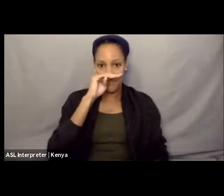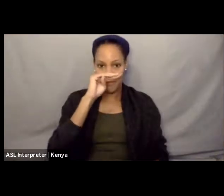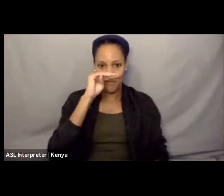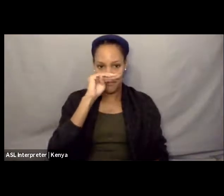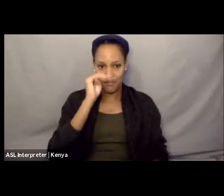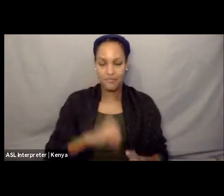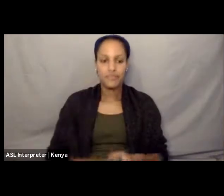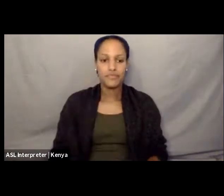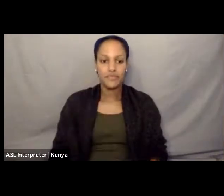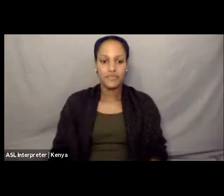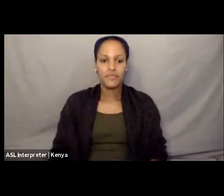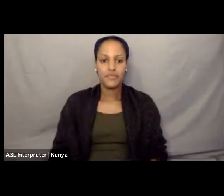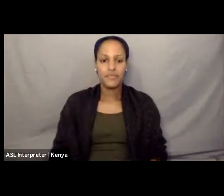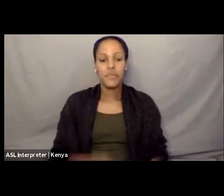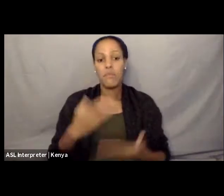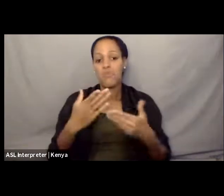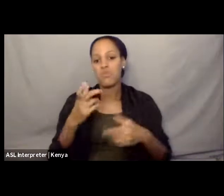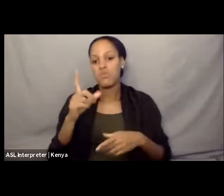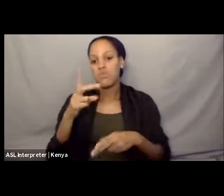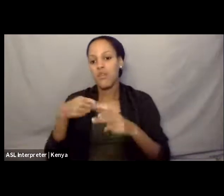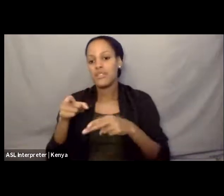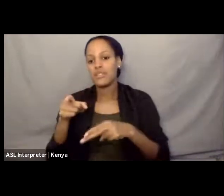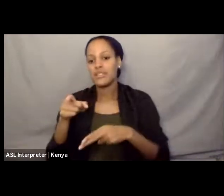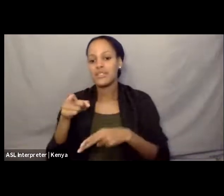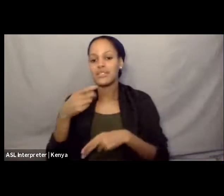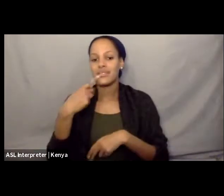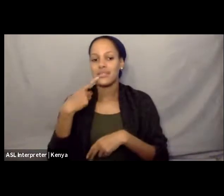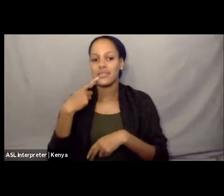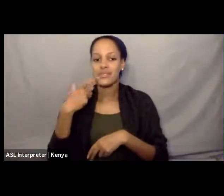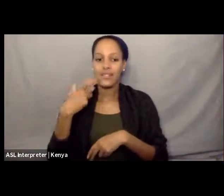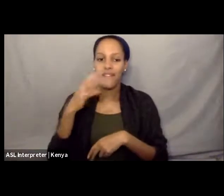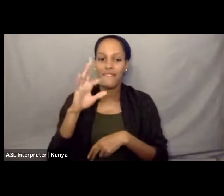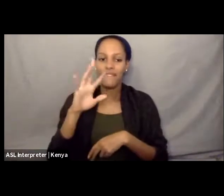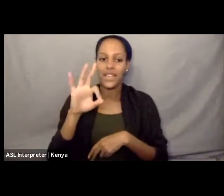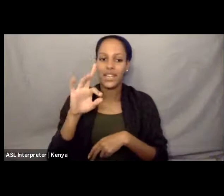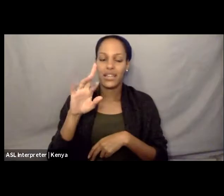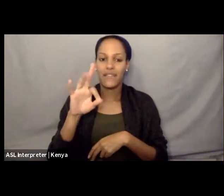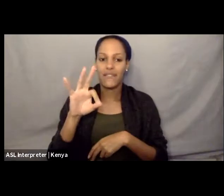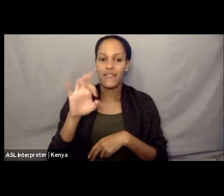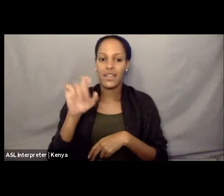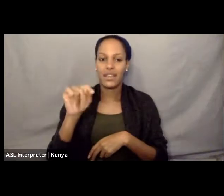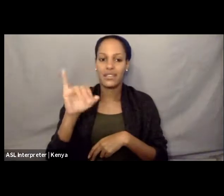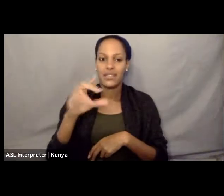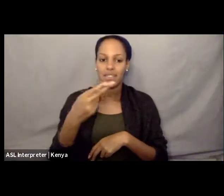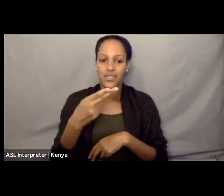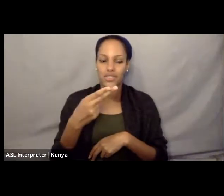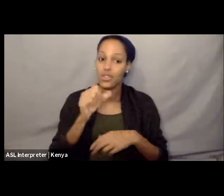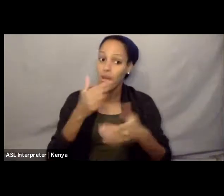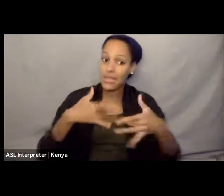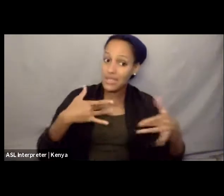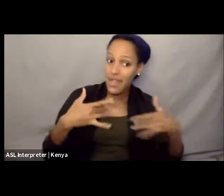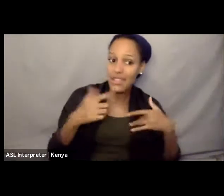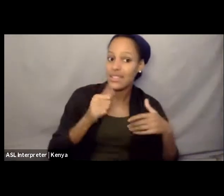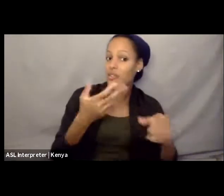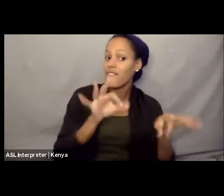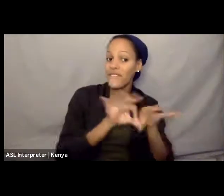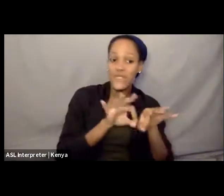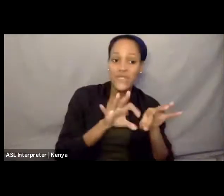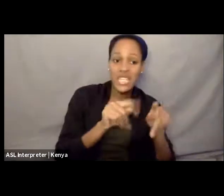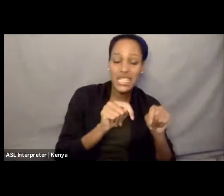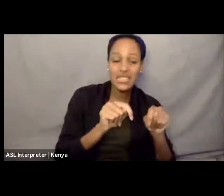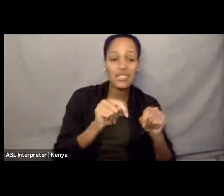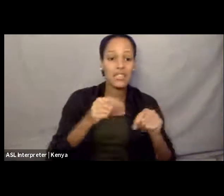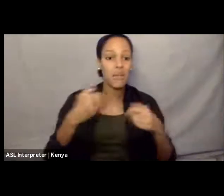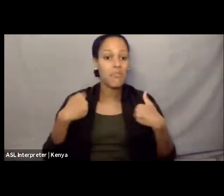It might be what one calls a fetish, though don't get excited, for there are no feet or other body parts involved.